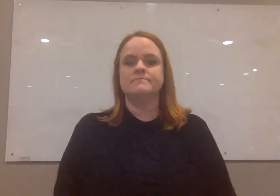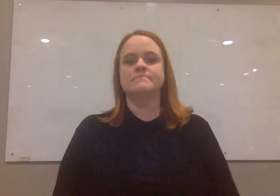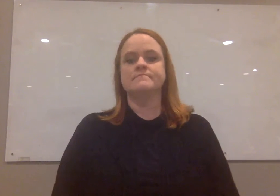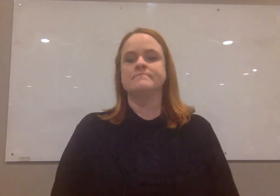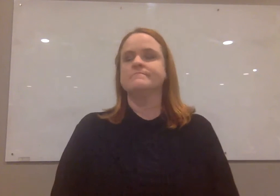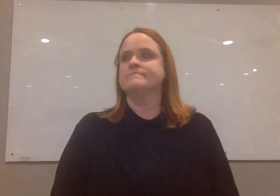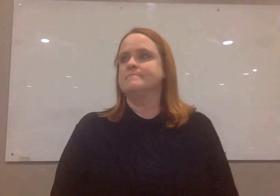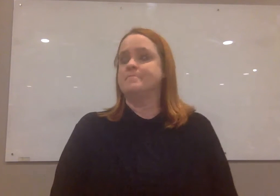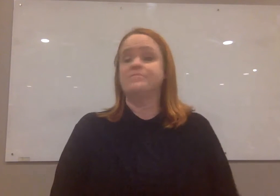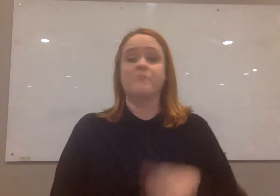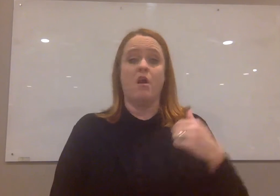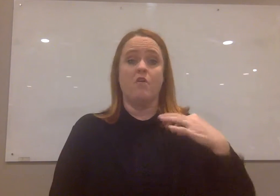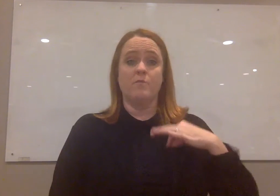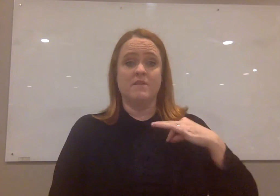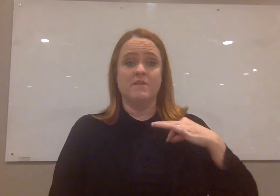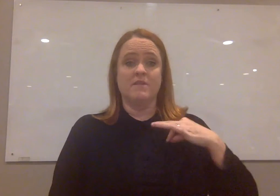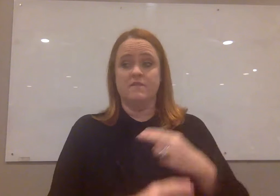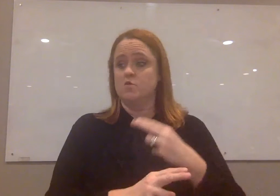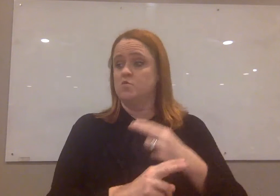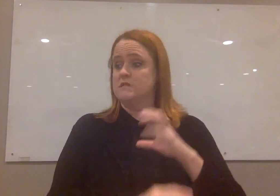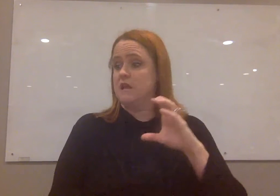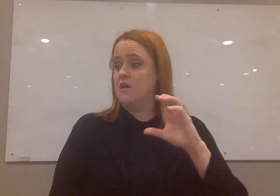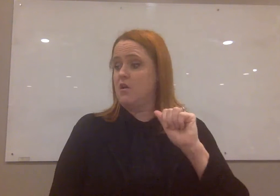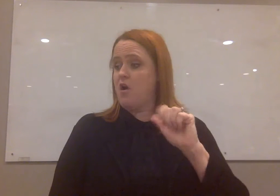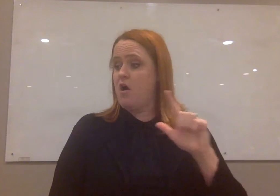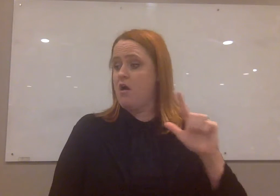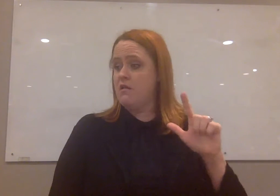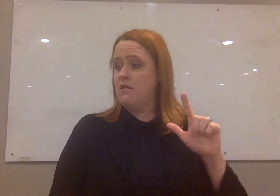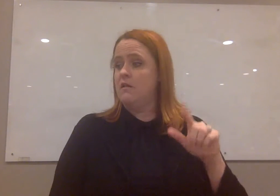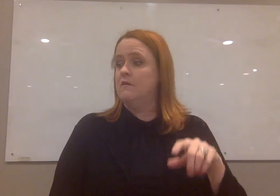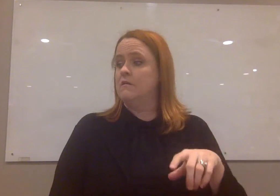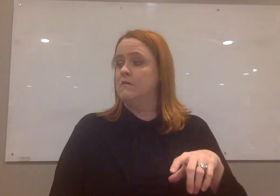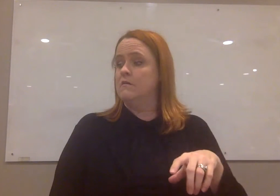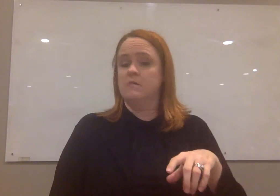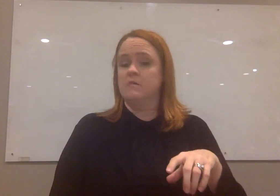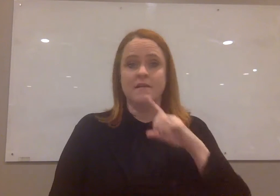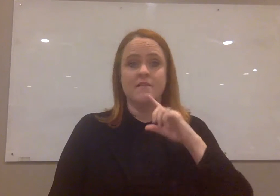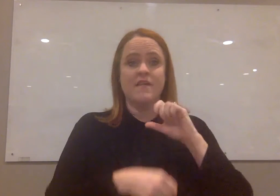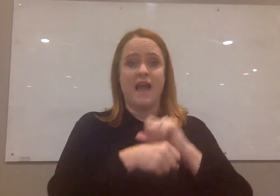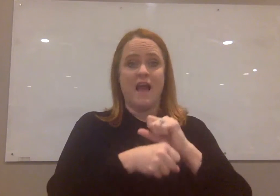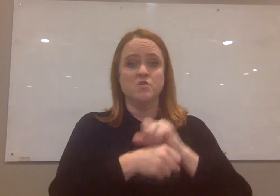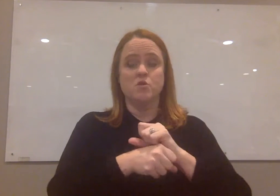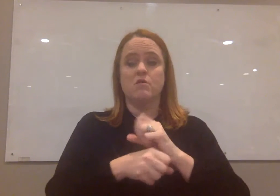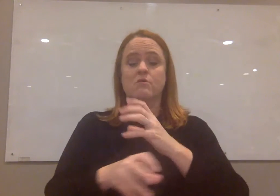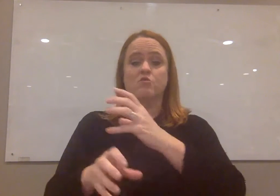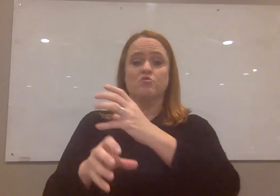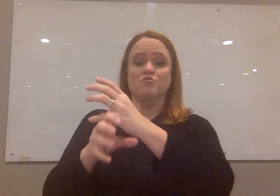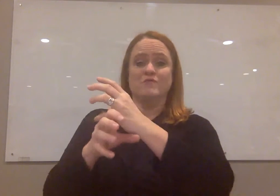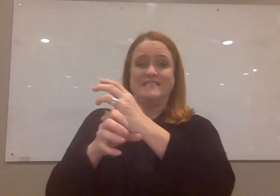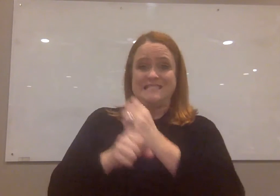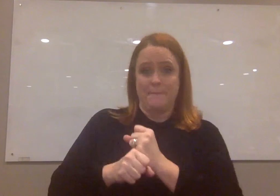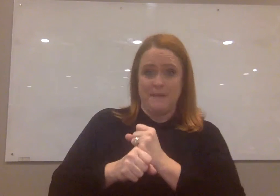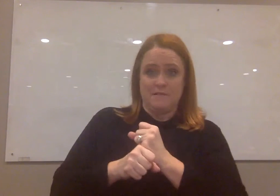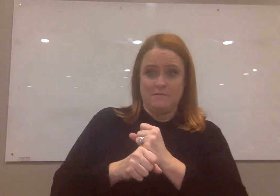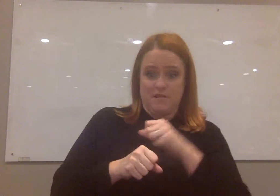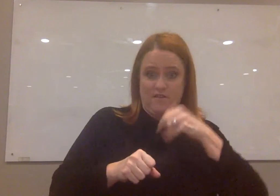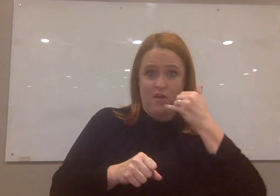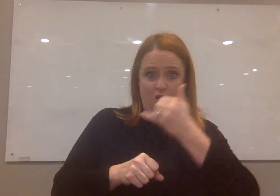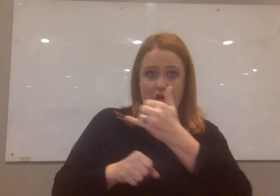Another benefit of using call is that the actual recipient of the call, if it doesn't respond right away, it's a way of